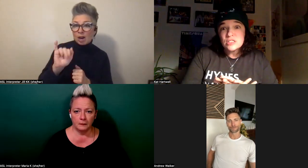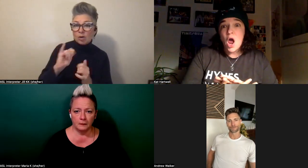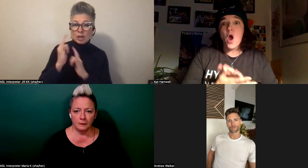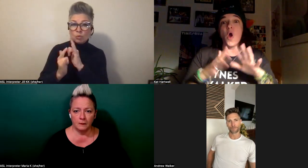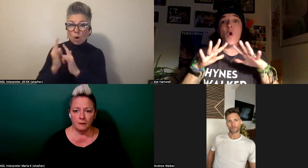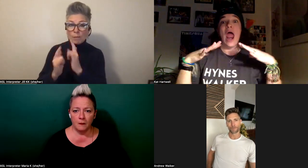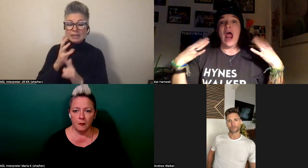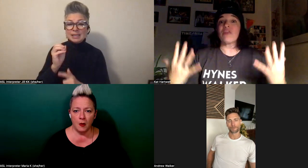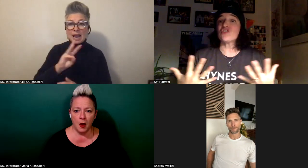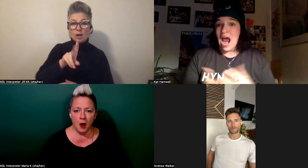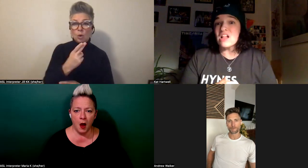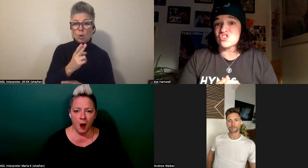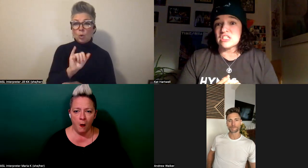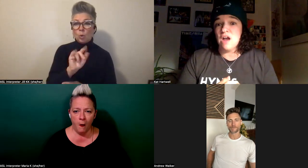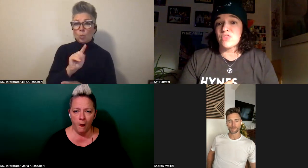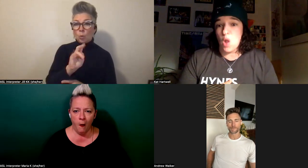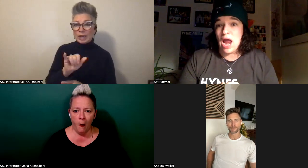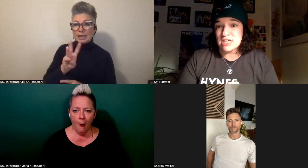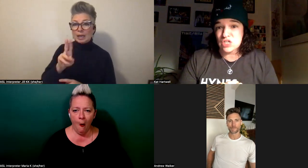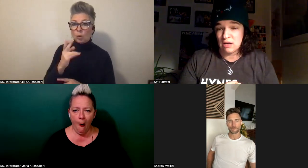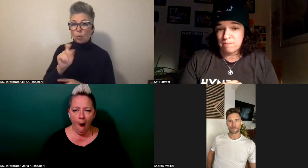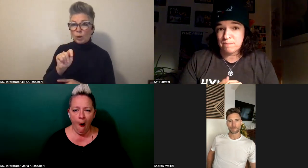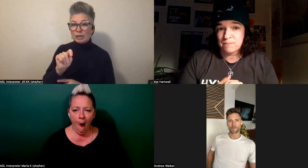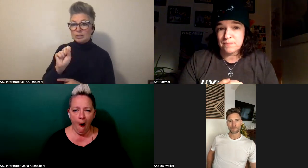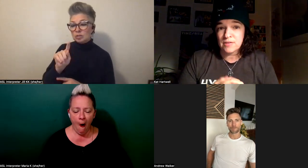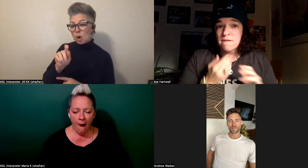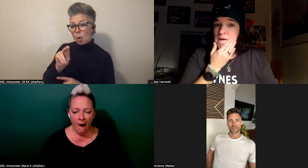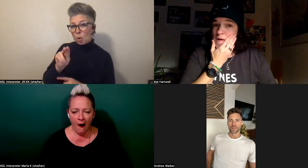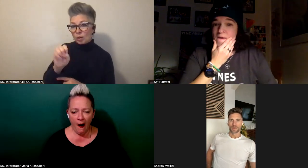Brittany Victor and the challenges of the location.